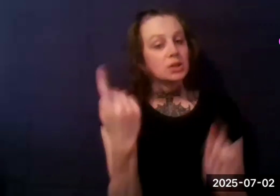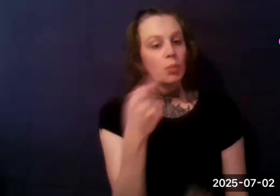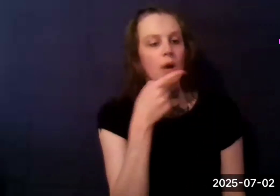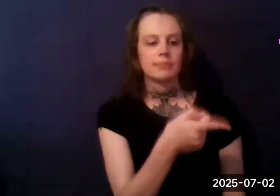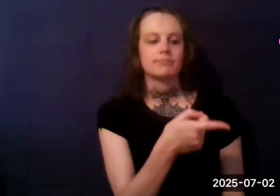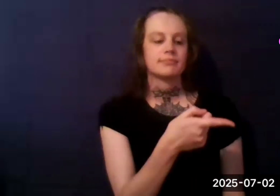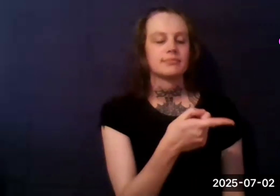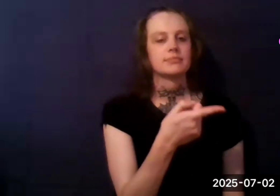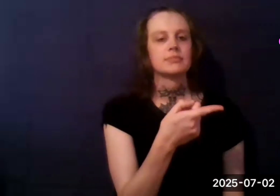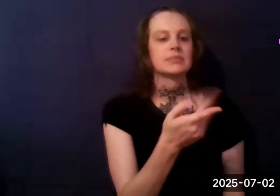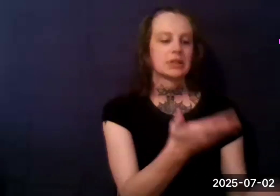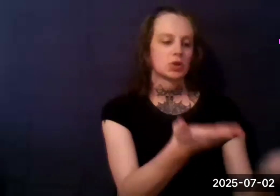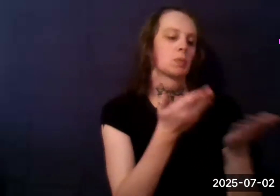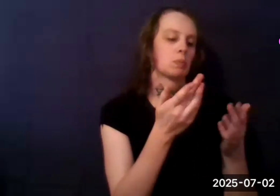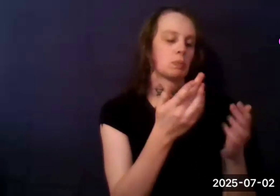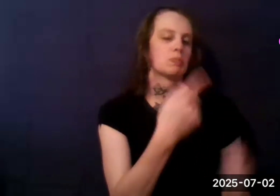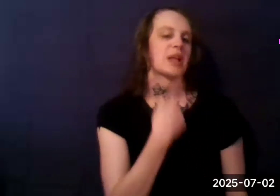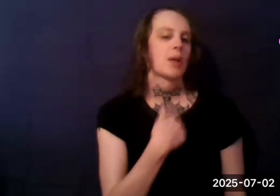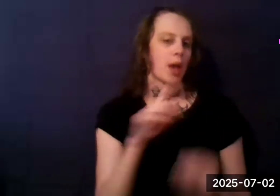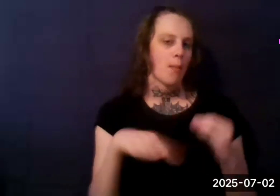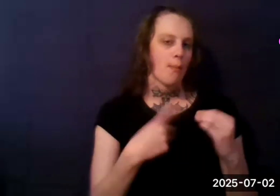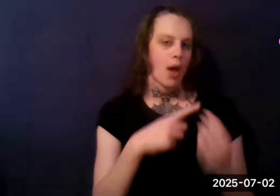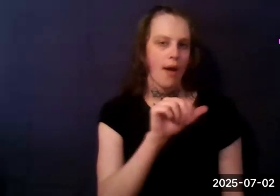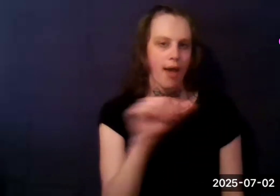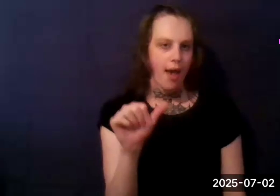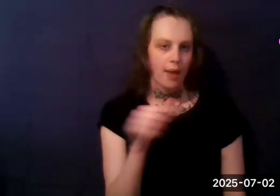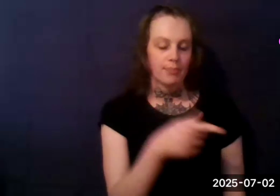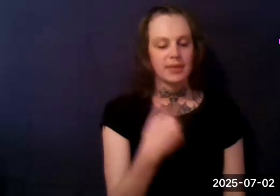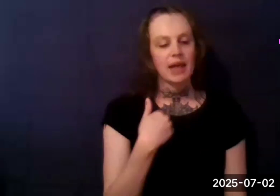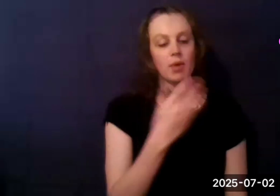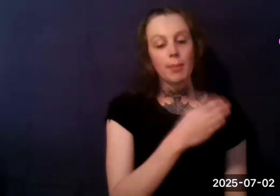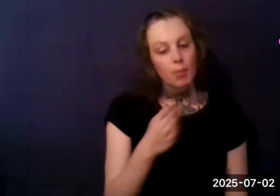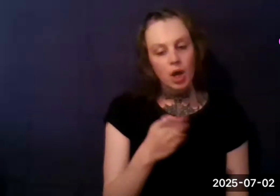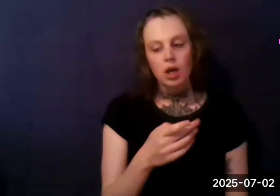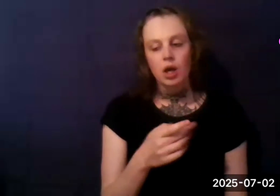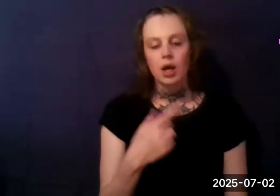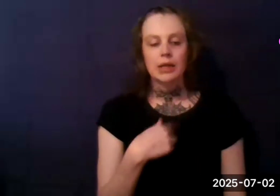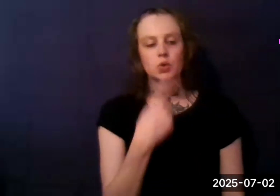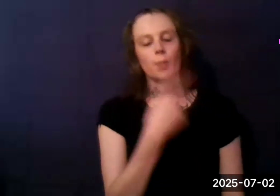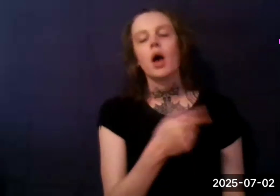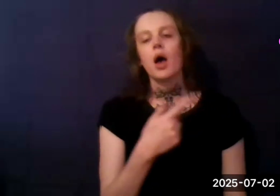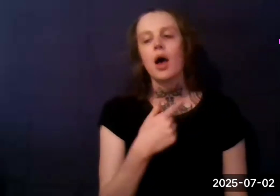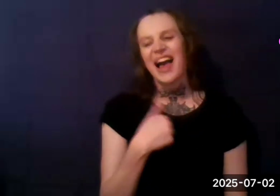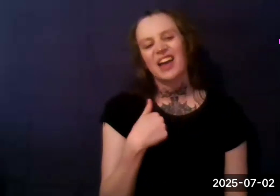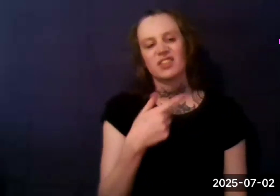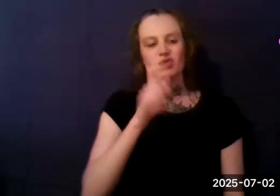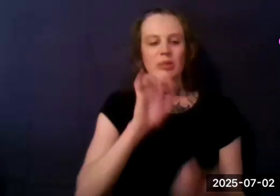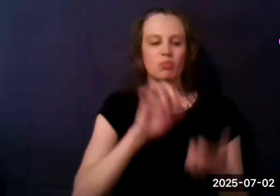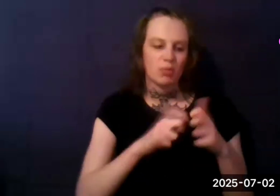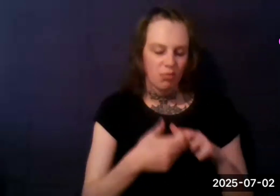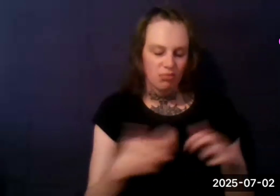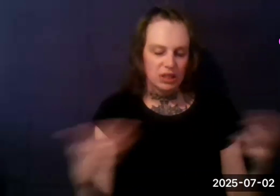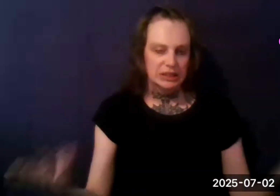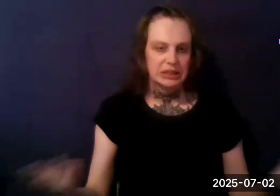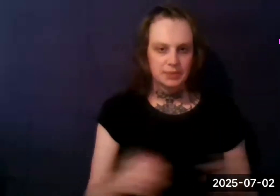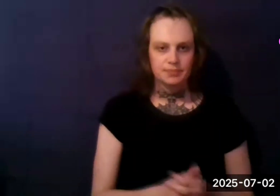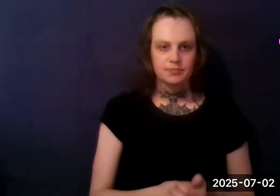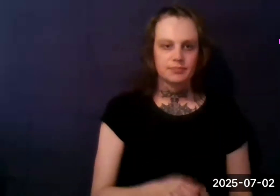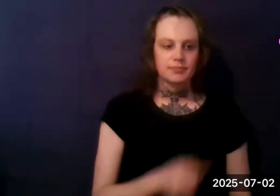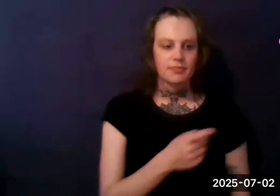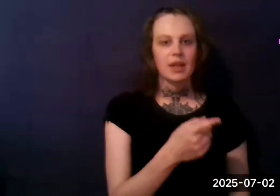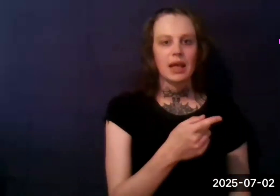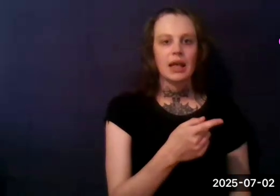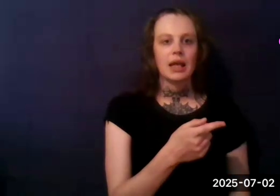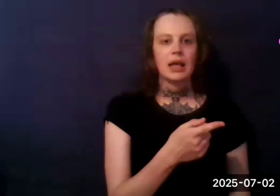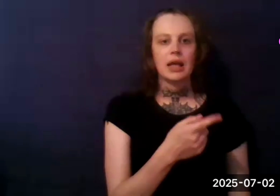was like walking around with a big book, and I like mentioned like having a drinking problem with like some people in there, and they someone's like, yeah, there's this guy in another building walking around with